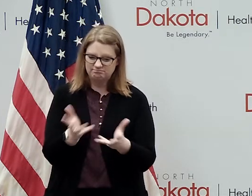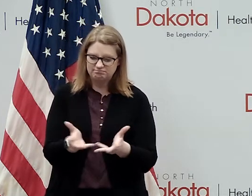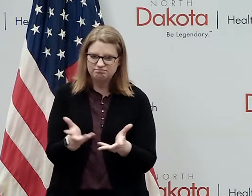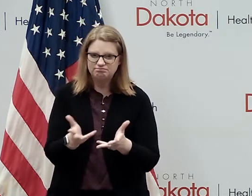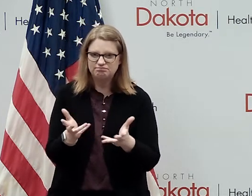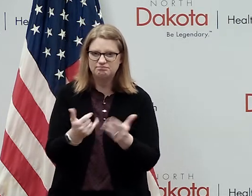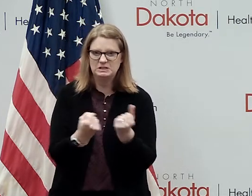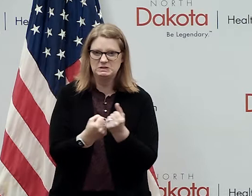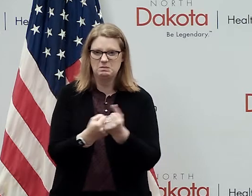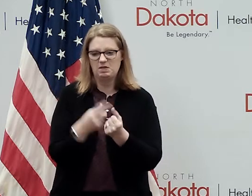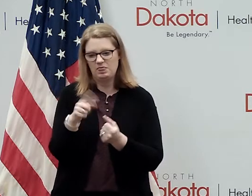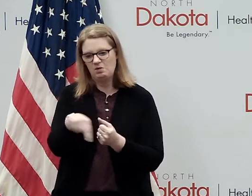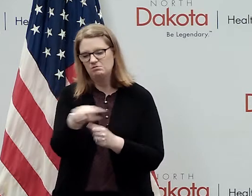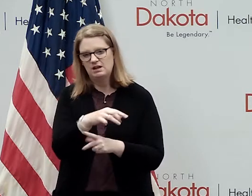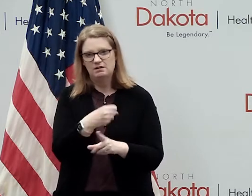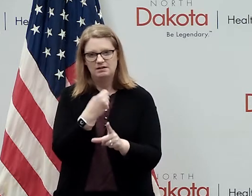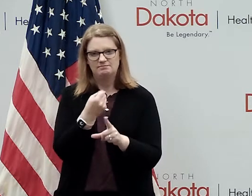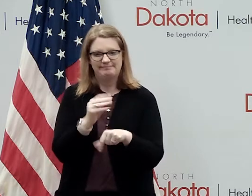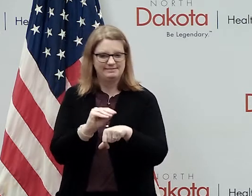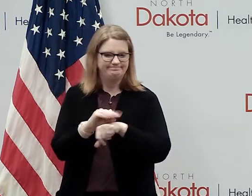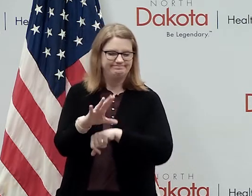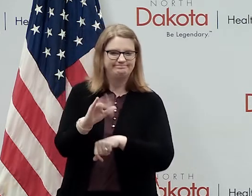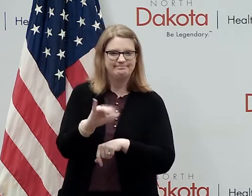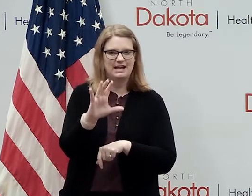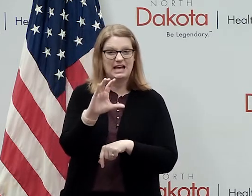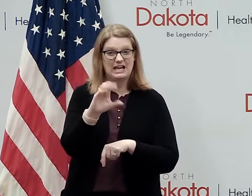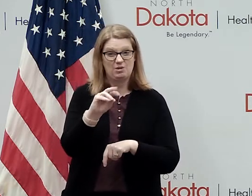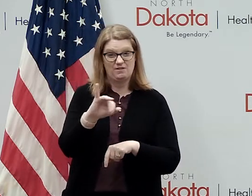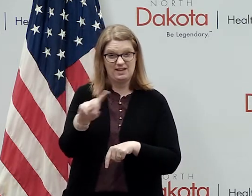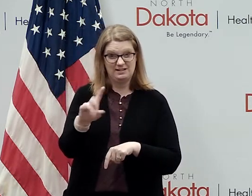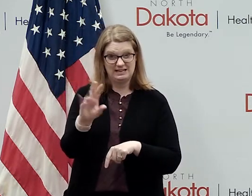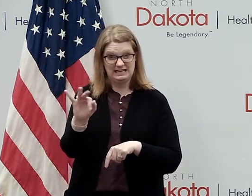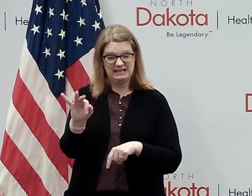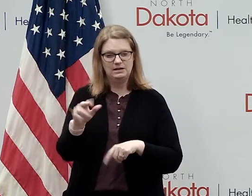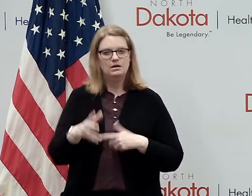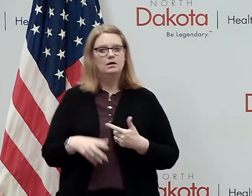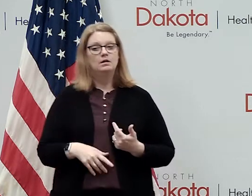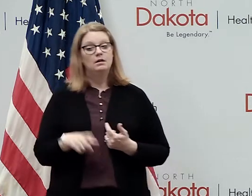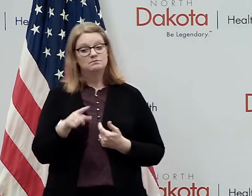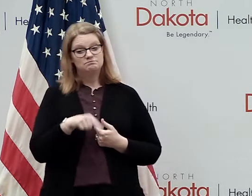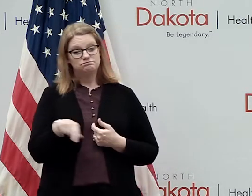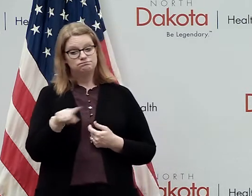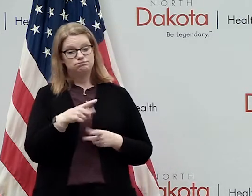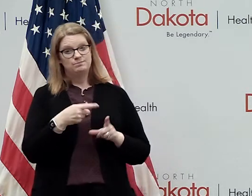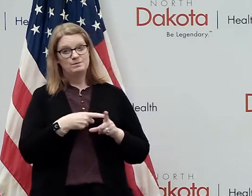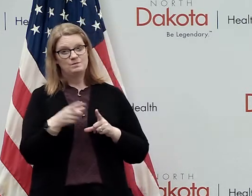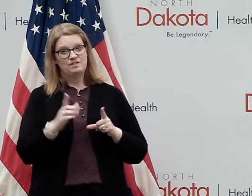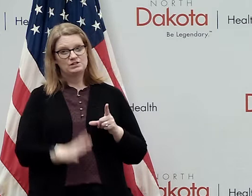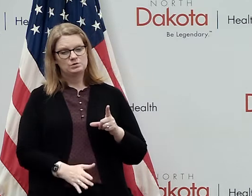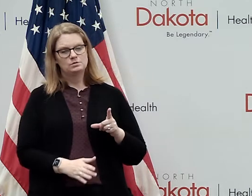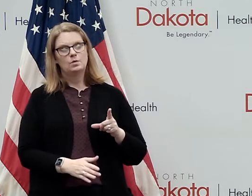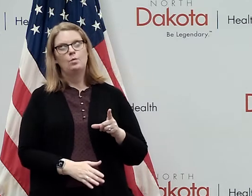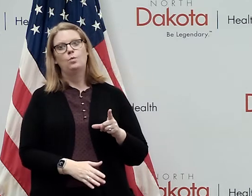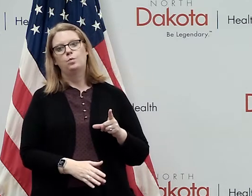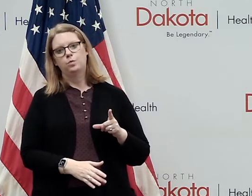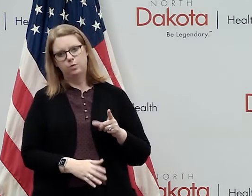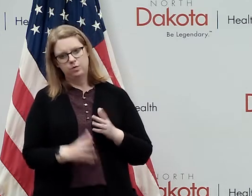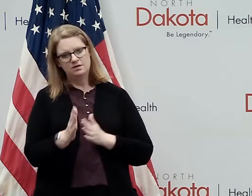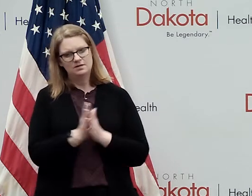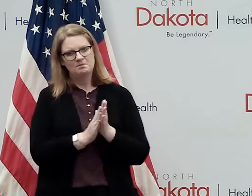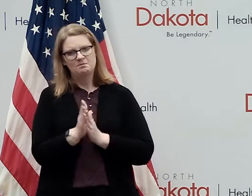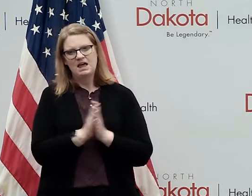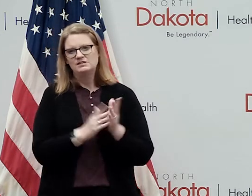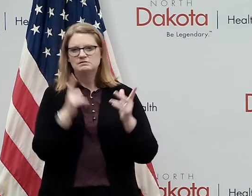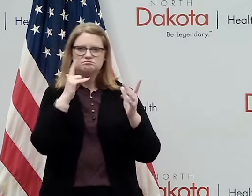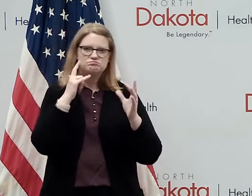COVID-19. And we're grateful to these professionals for the incredible work that they've done, the passion, the determination, everything